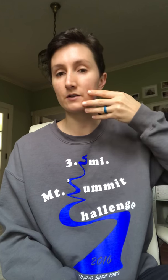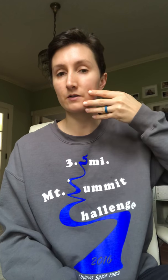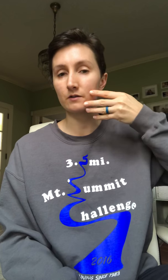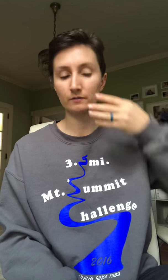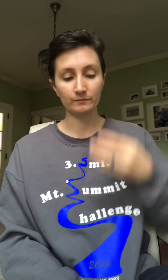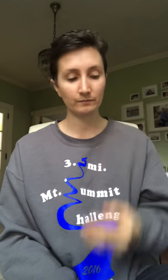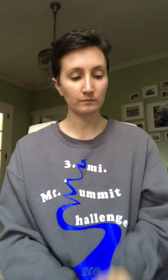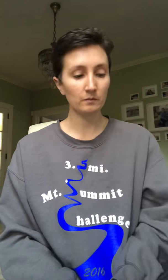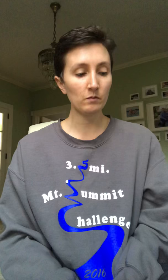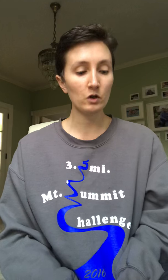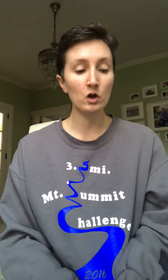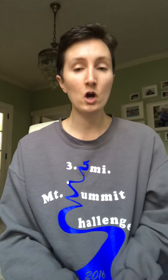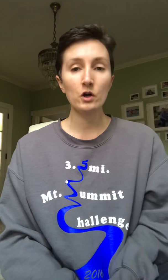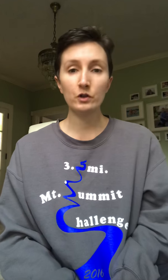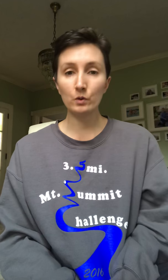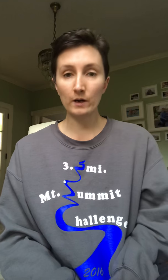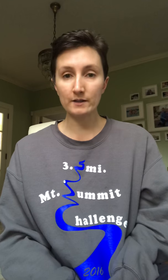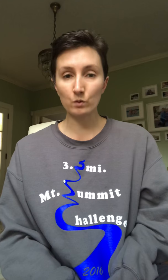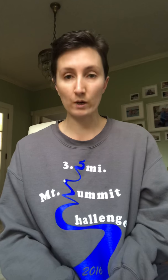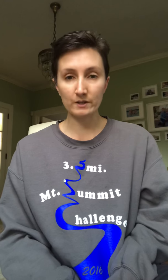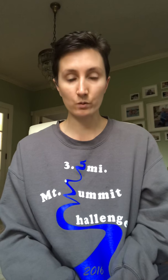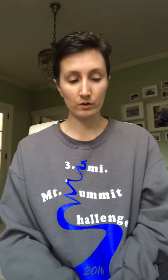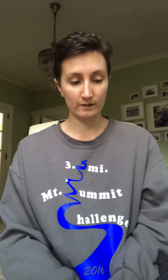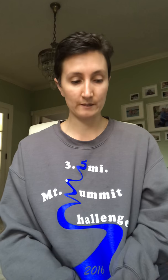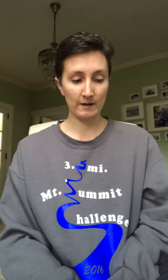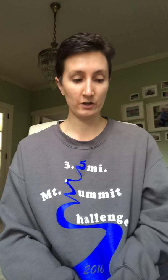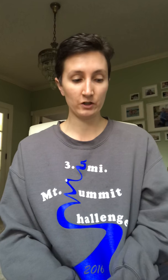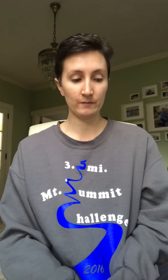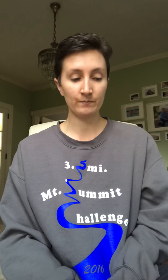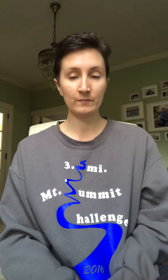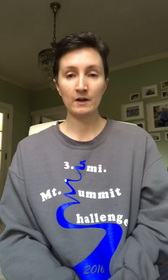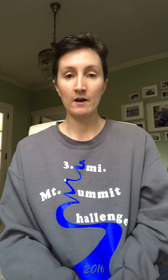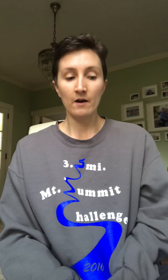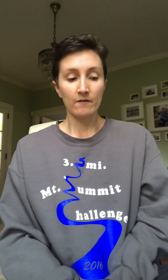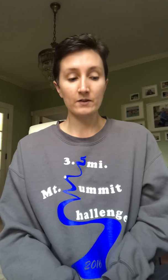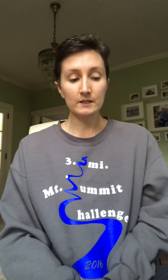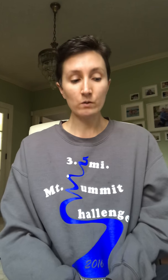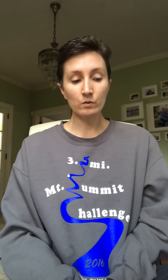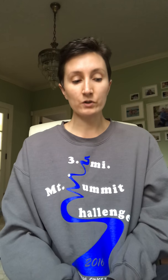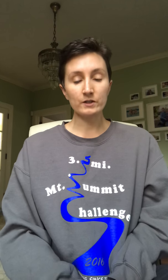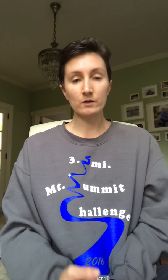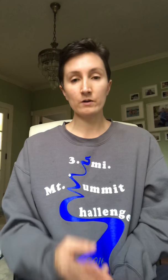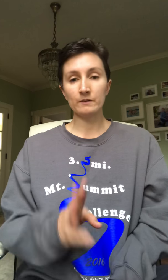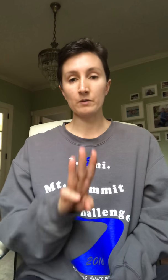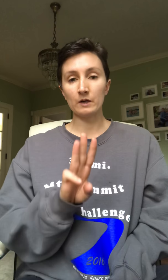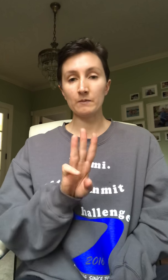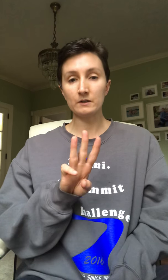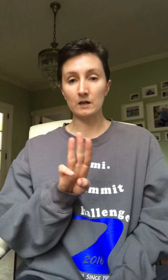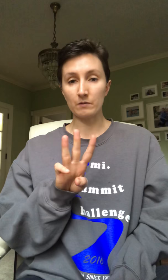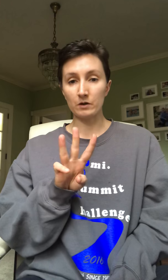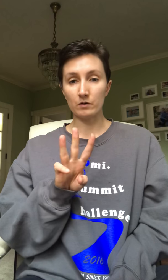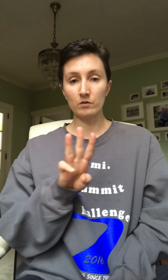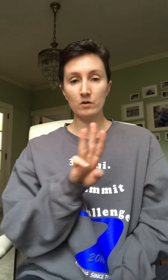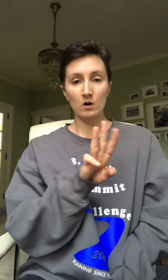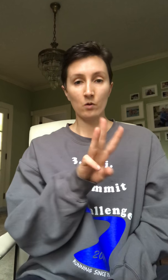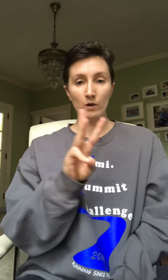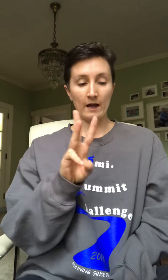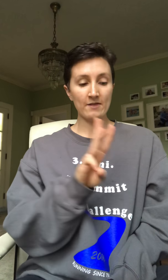Tears. U.S. westward expansion. For this one, we're just going to put up a W and